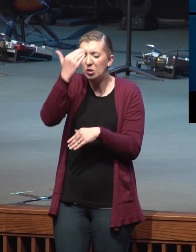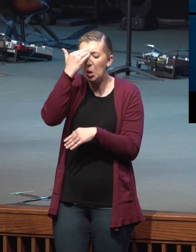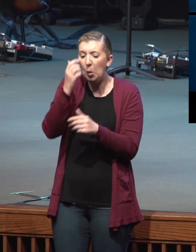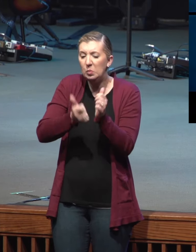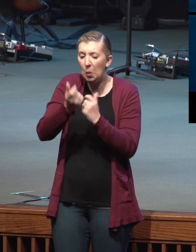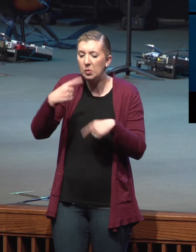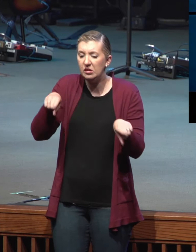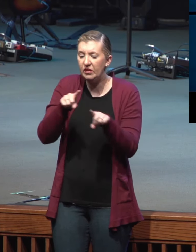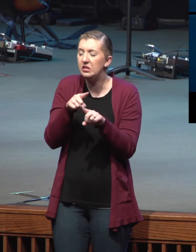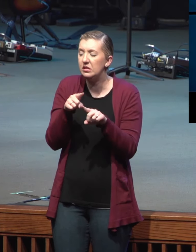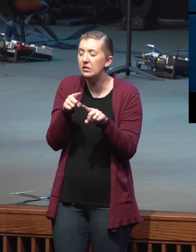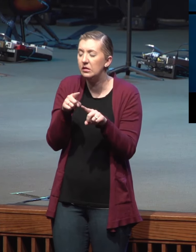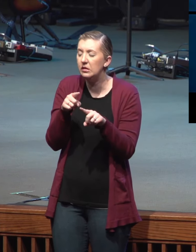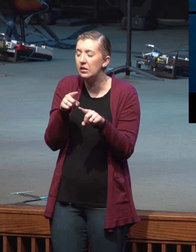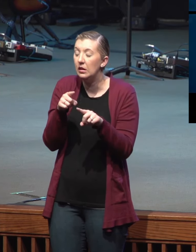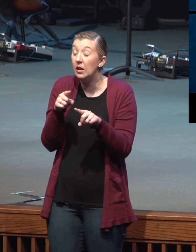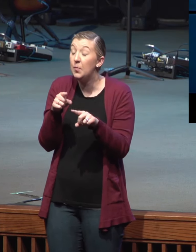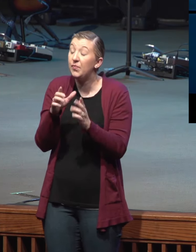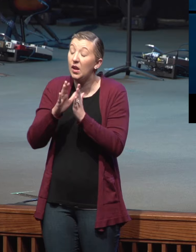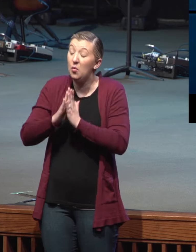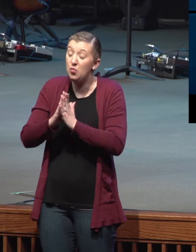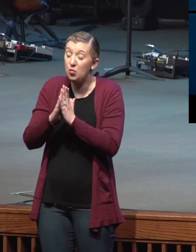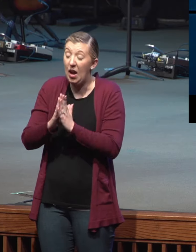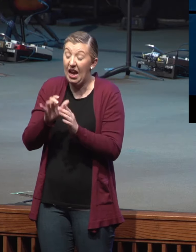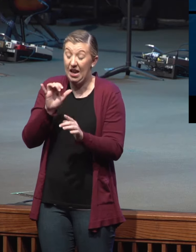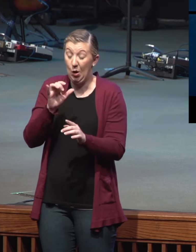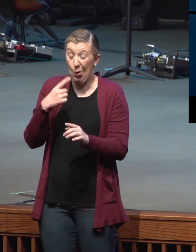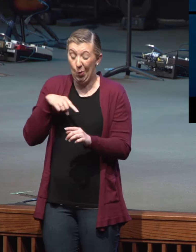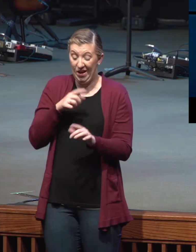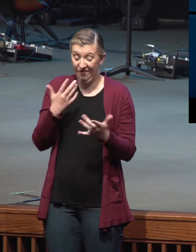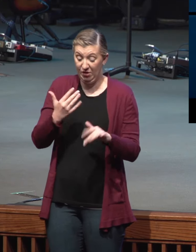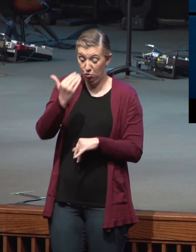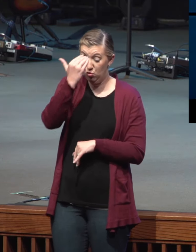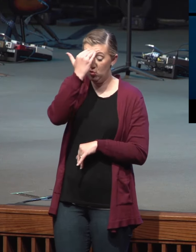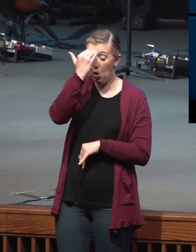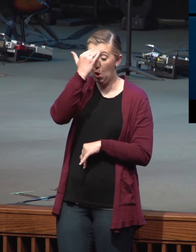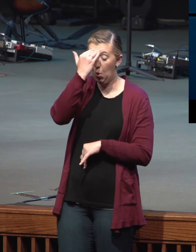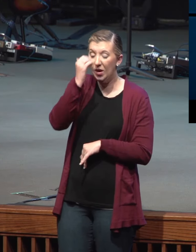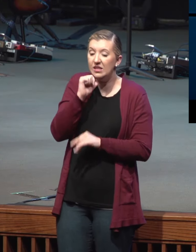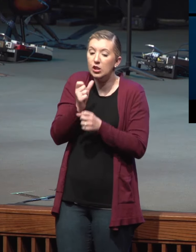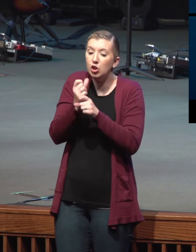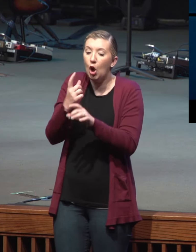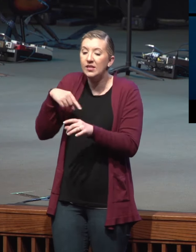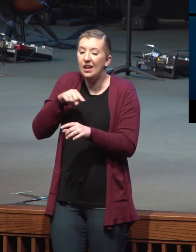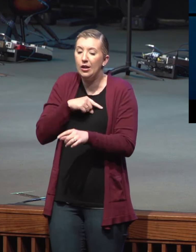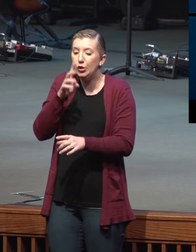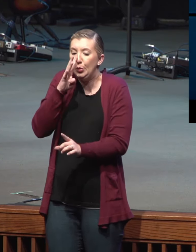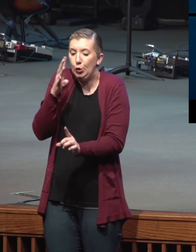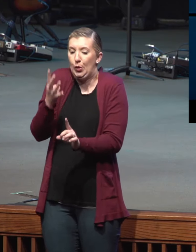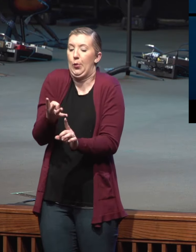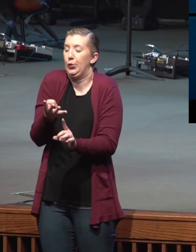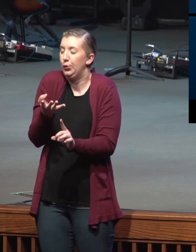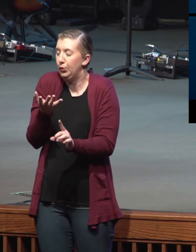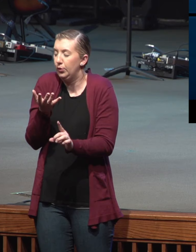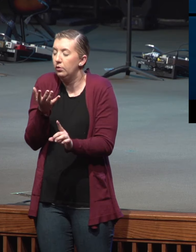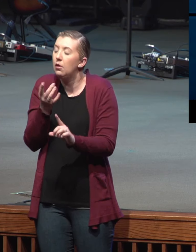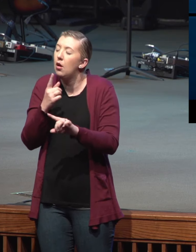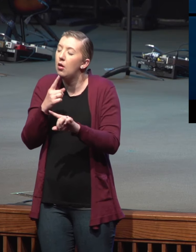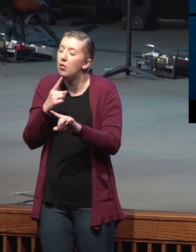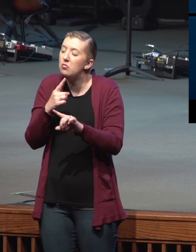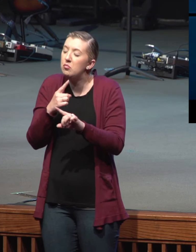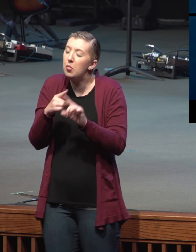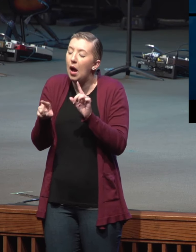us. And I pray, God, that familiarity does not cause us to tune out, but that you